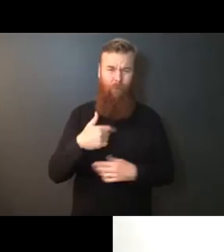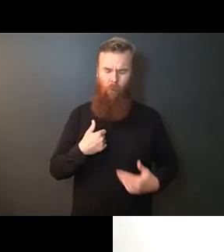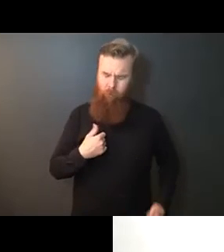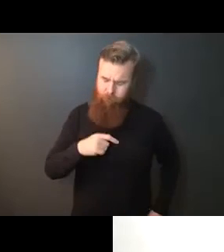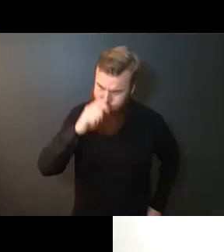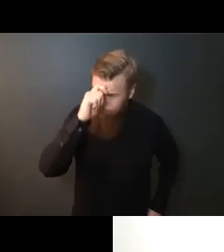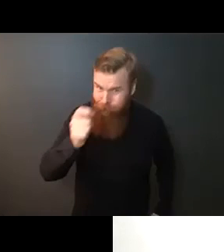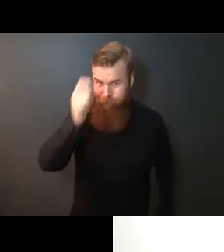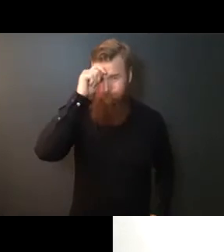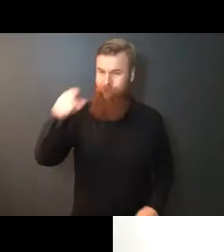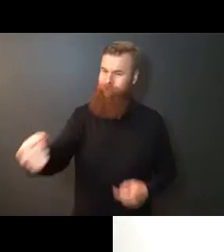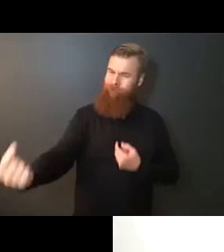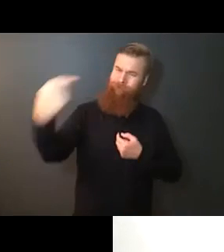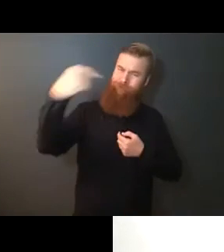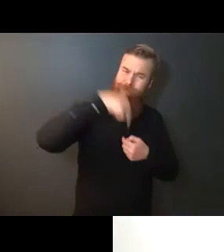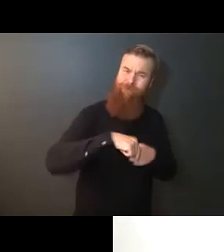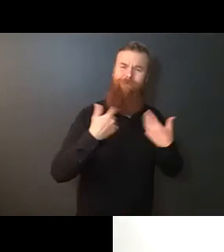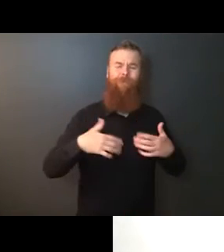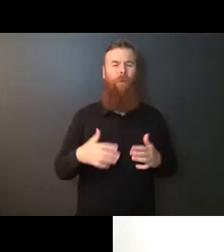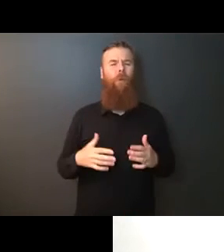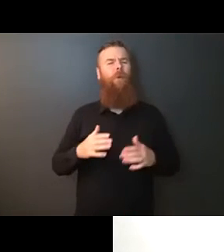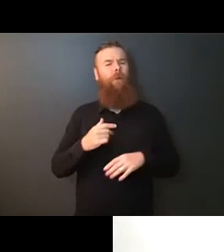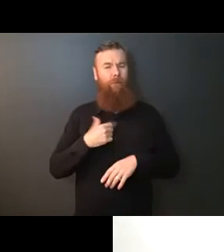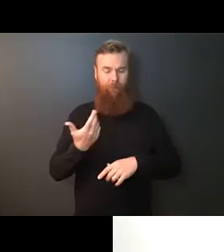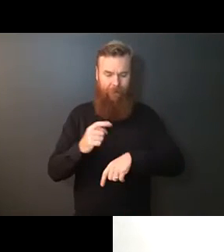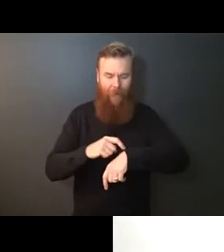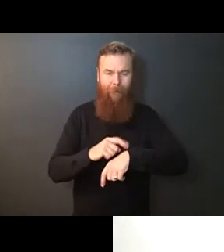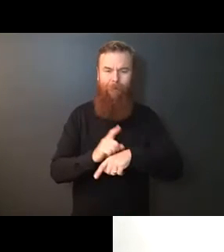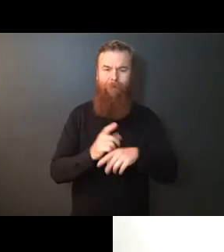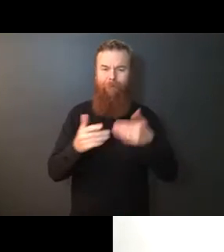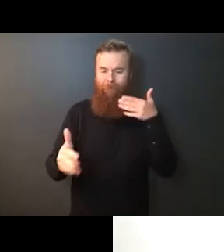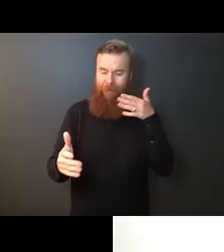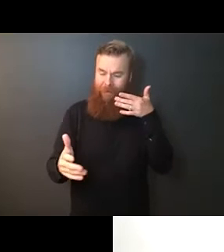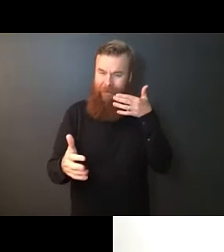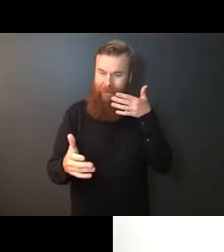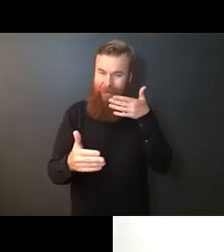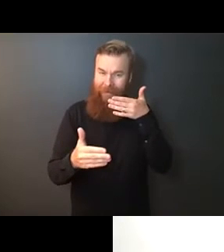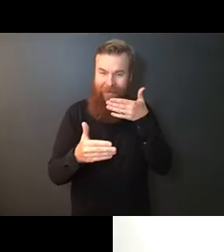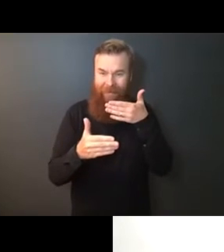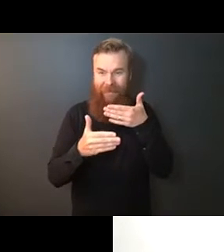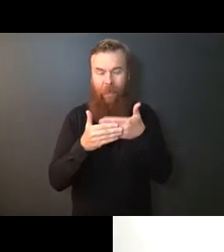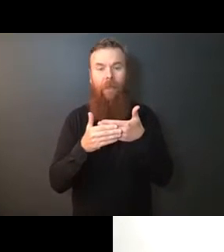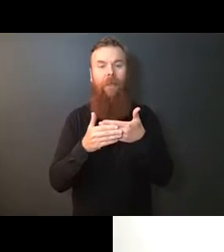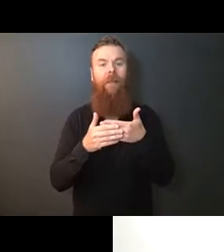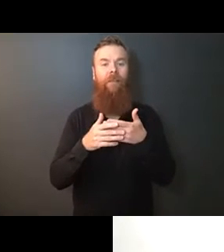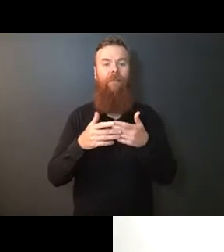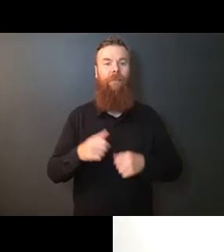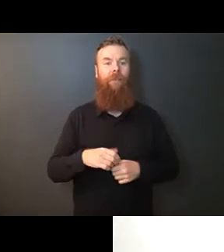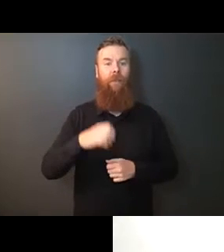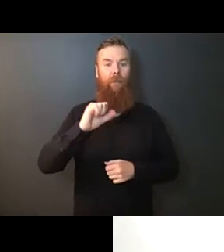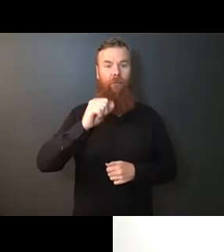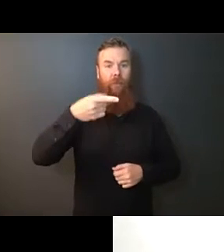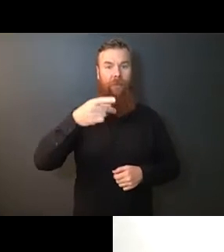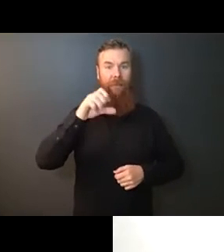crucial times as we are approaching towards the end of the Global Disability Summit. And of course, as IDA